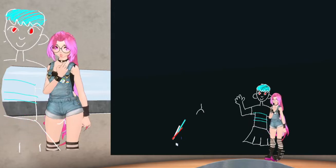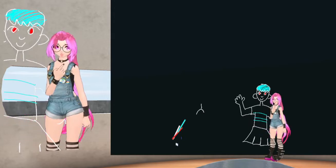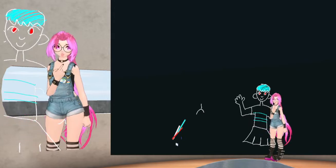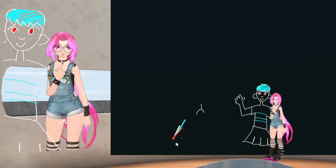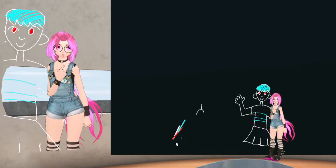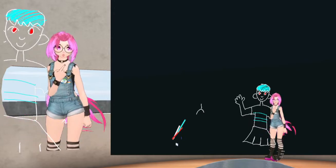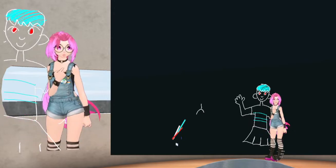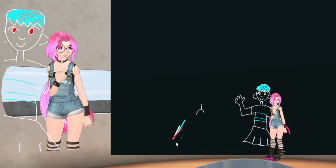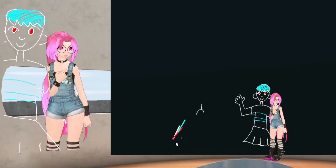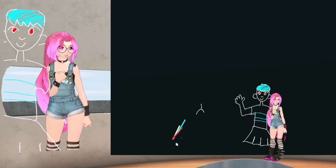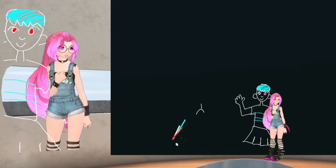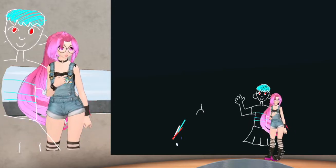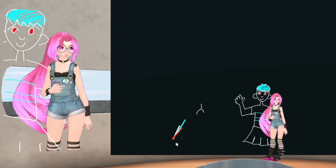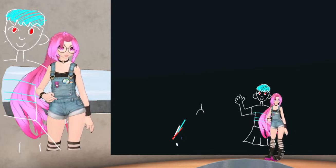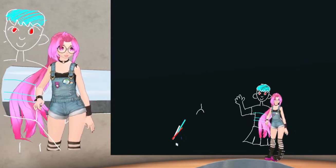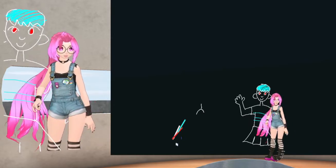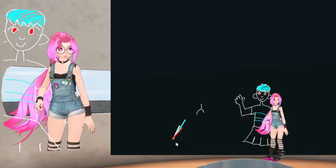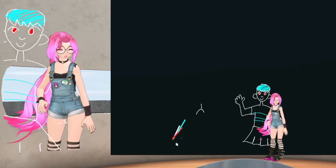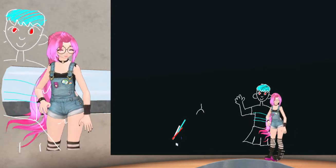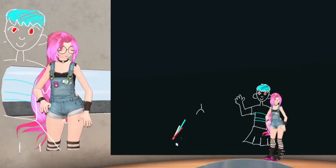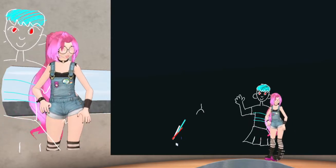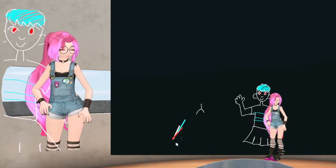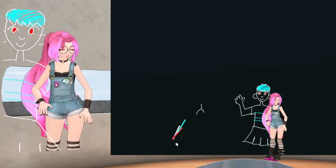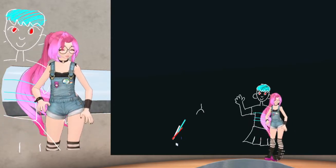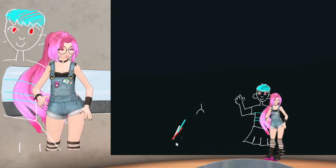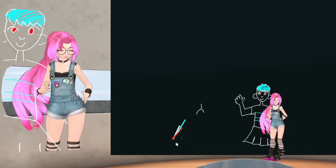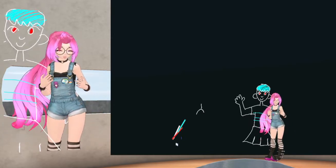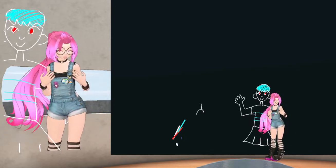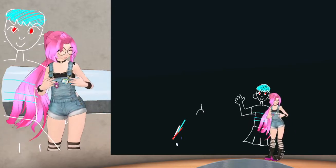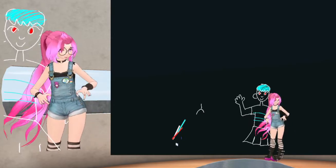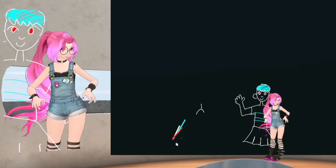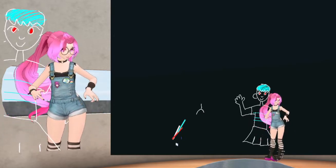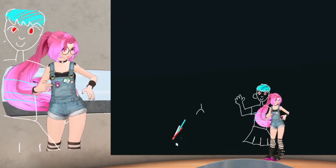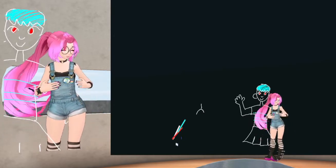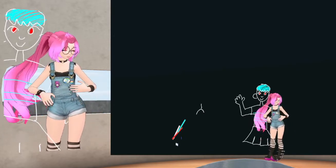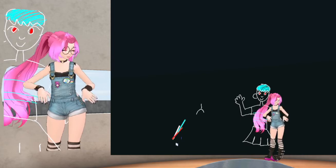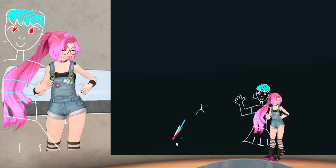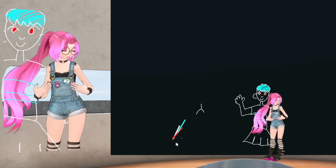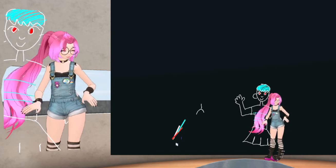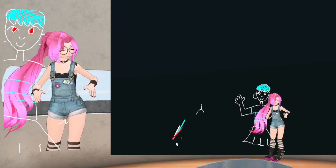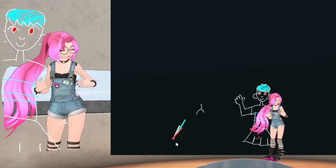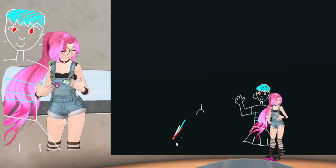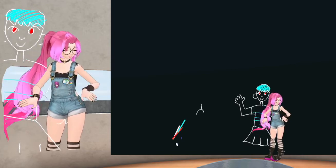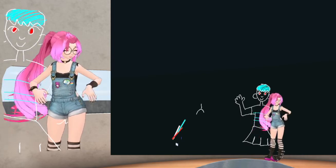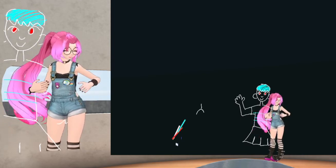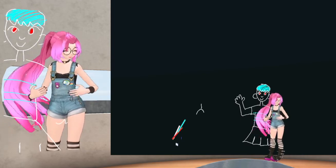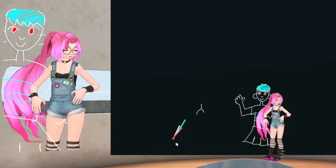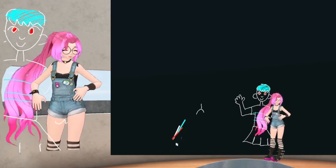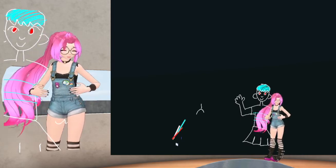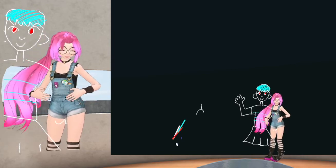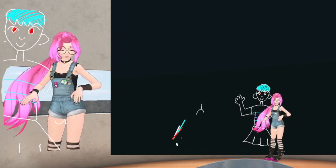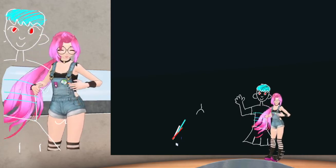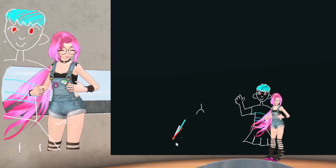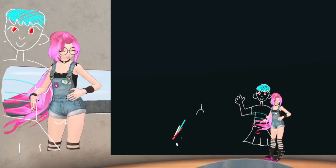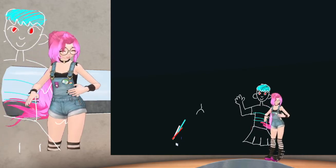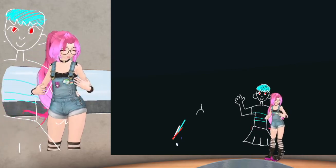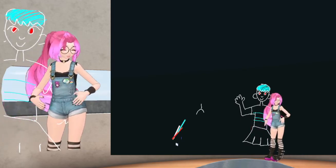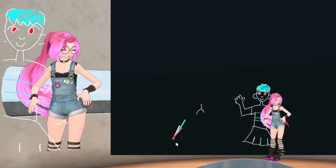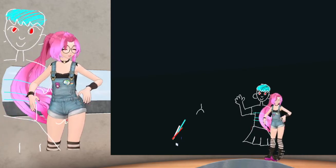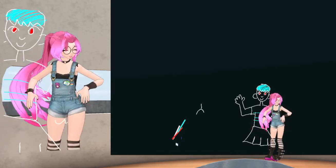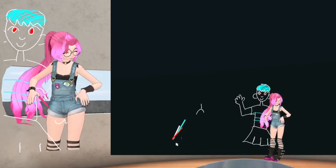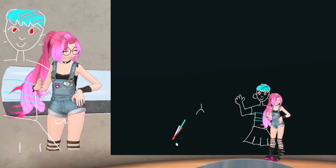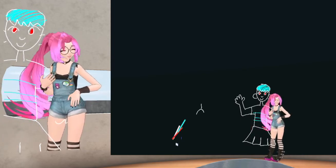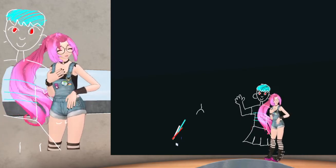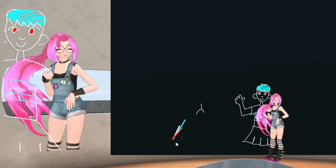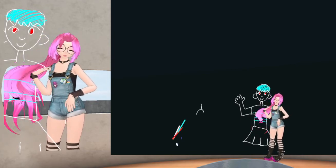Oh, okay, their eyes are red. Oh, okay, cool. Are they wearing any clothes or are they naked? What kind of clothes